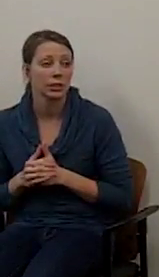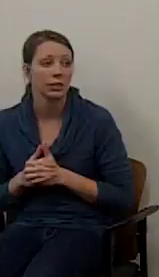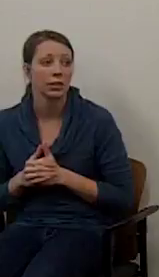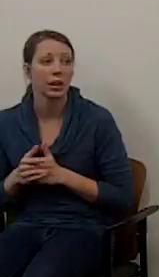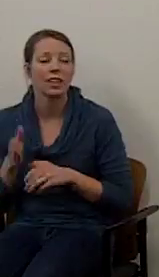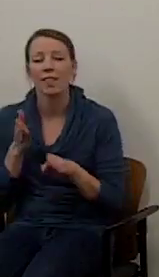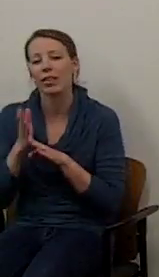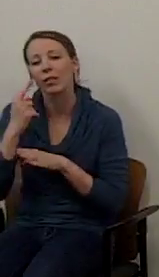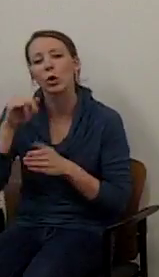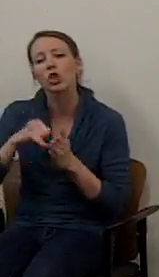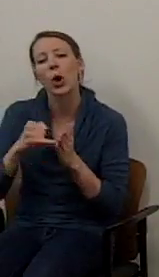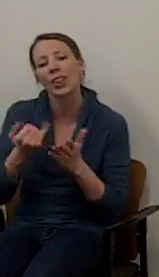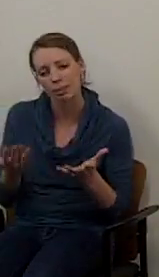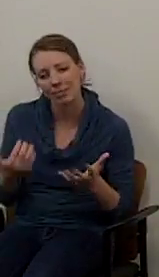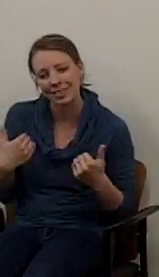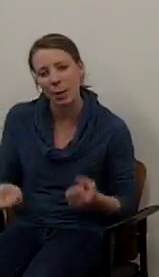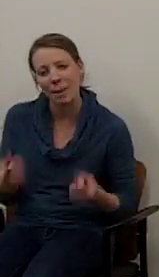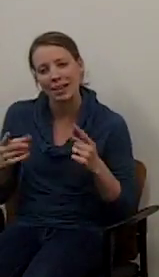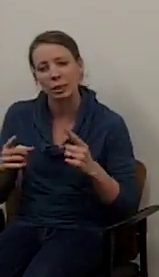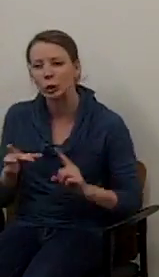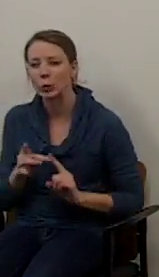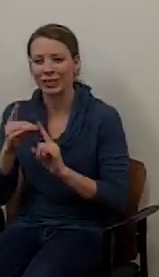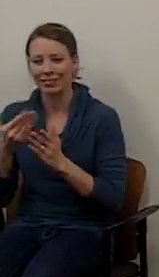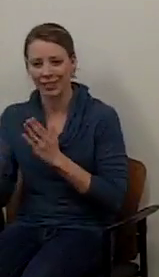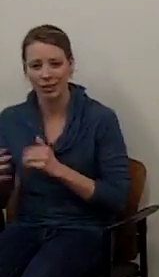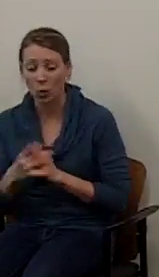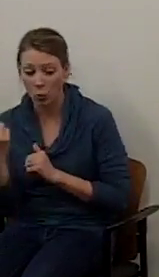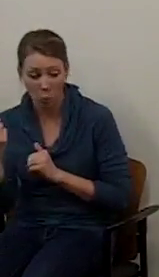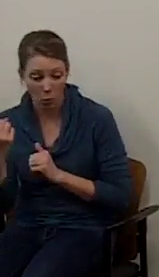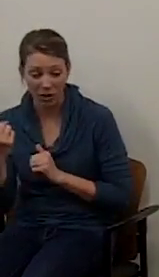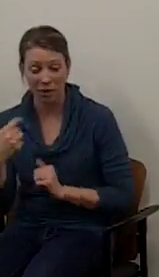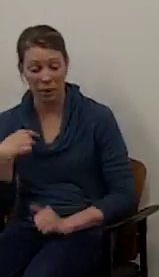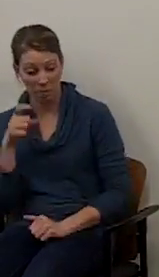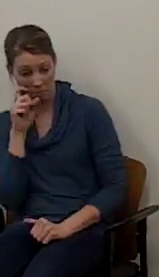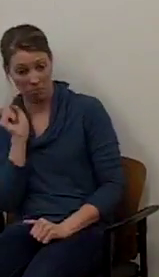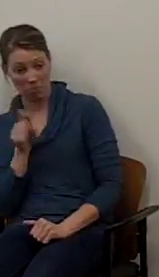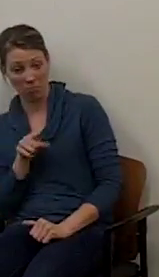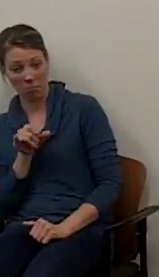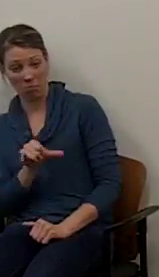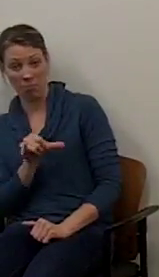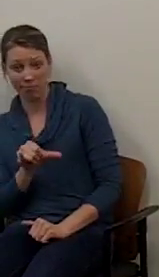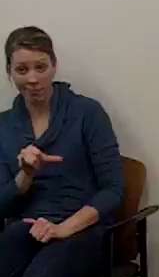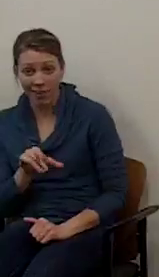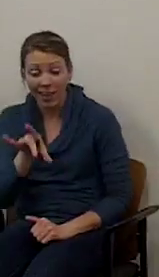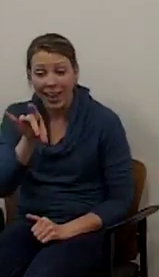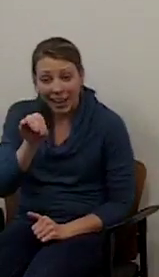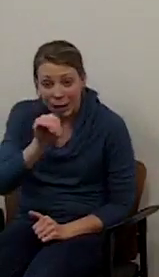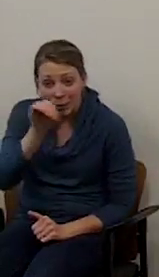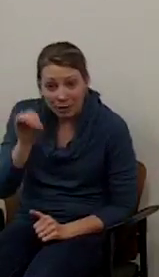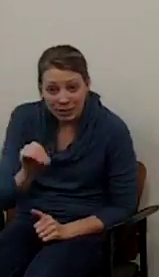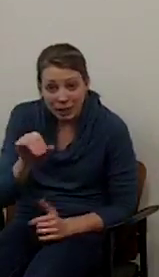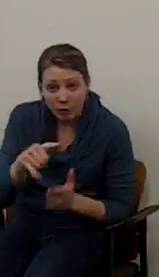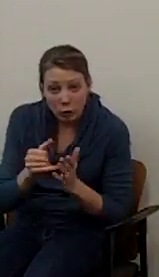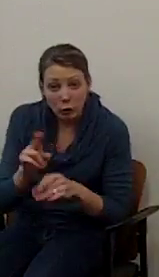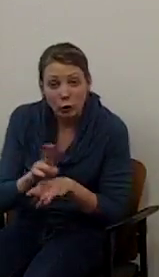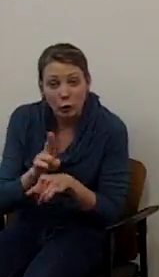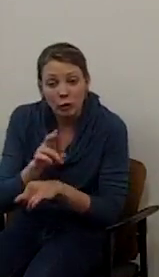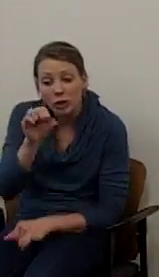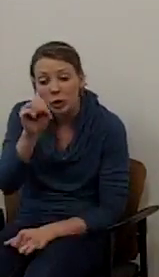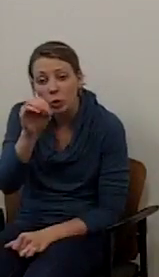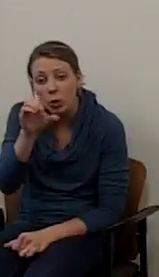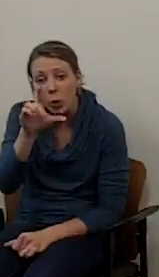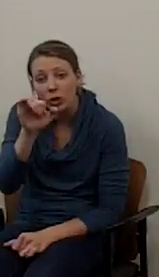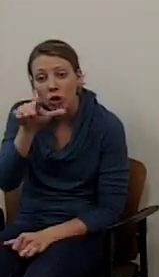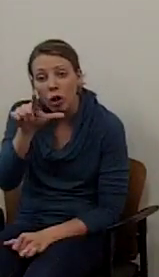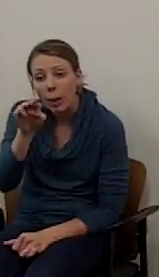The field of journalism has many unique perks, but one that stood out to me was the fact that 80% of journalists use social media to get their name out